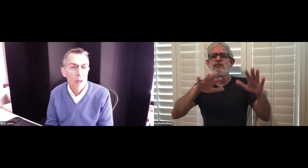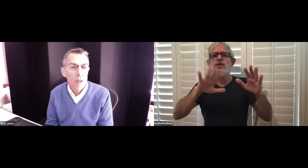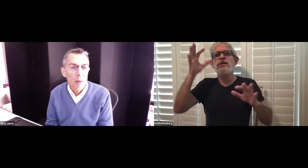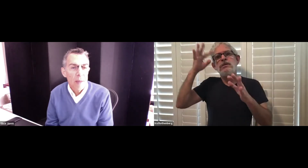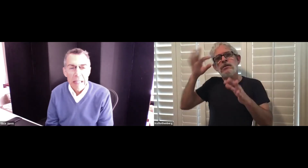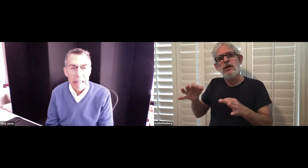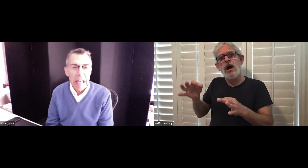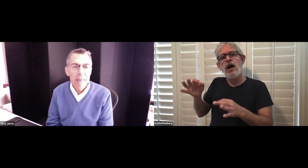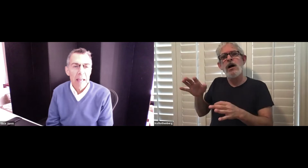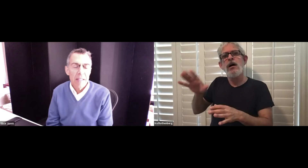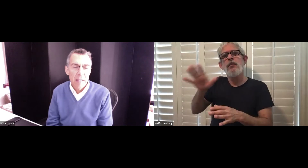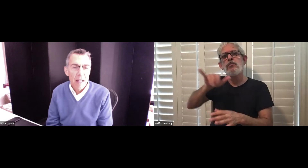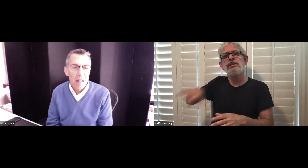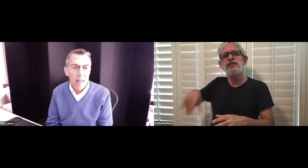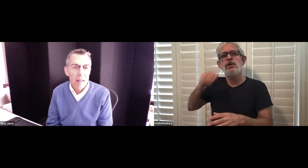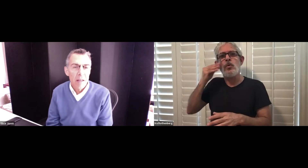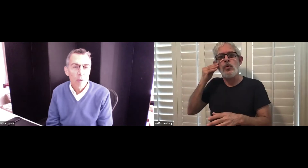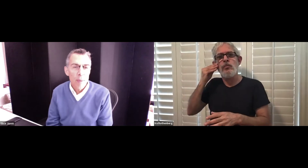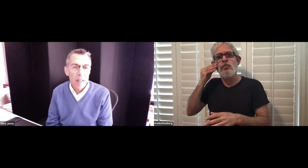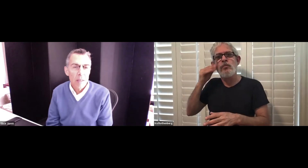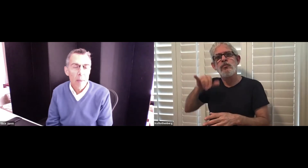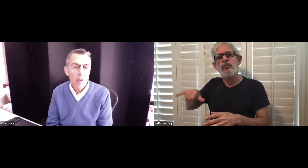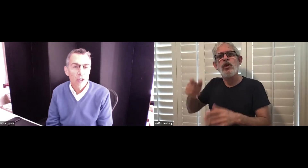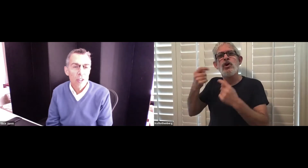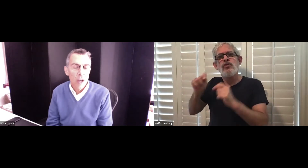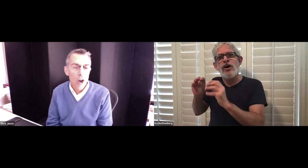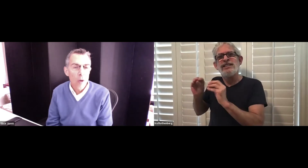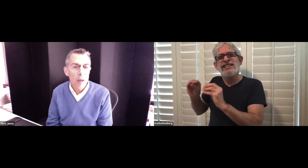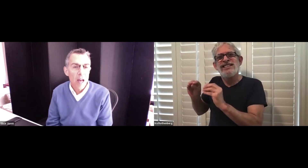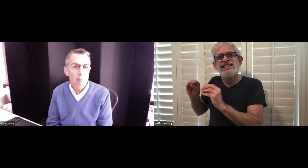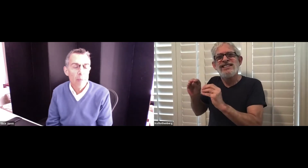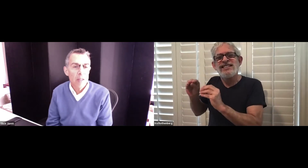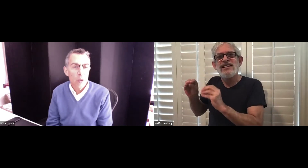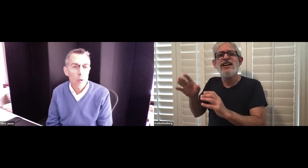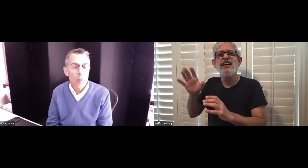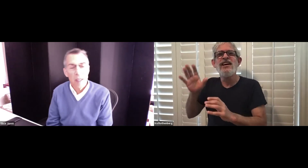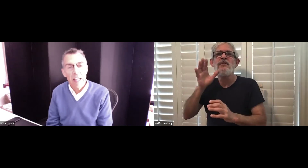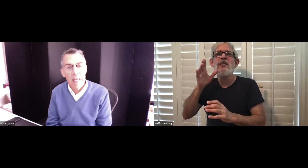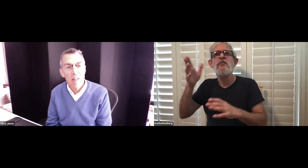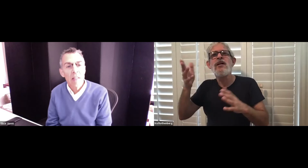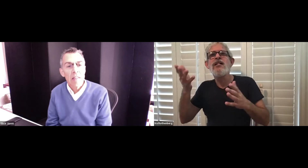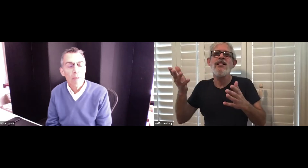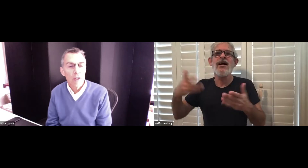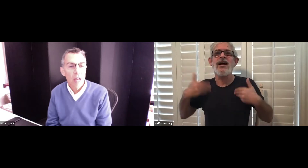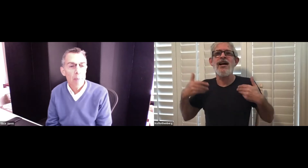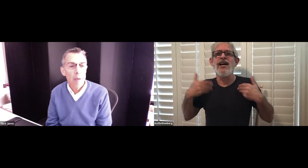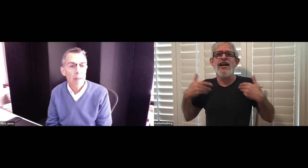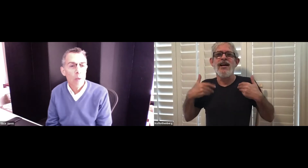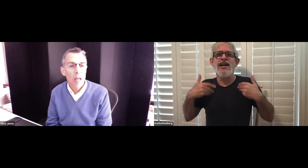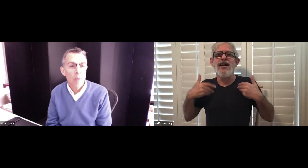mean, they decided it would be best that my mother should stay home and not be in school in case something should happen and they weren't able to return